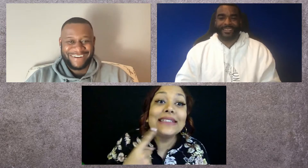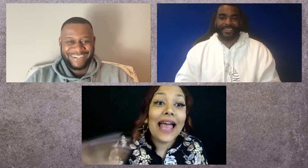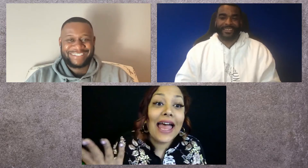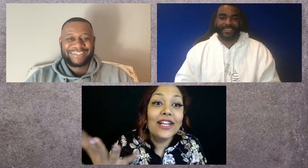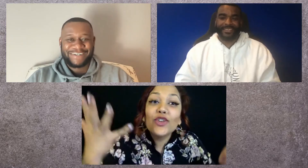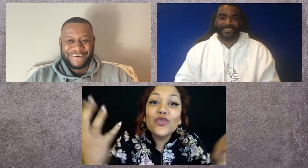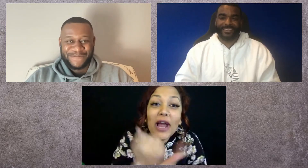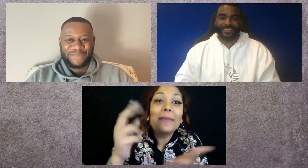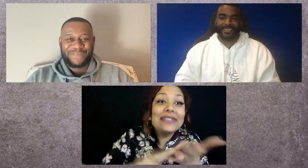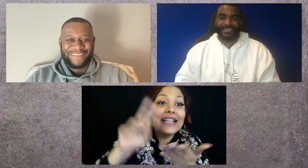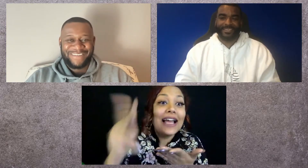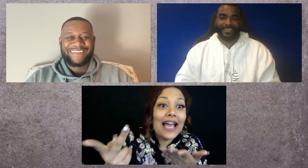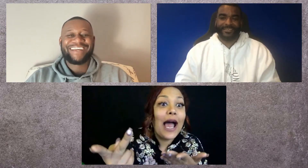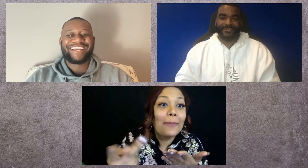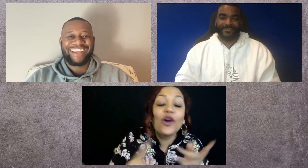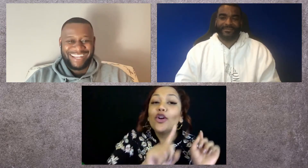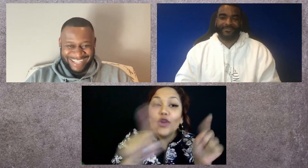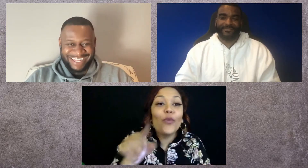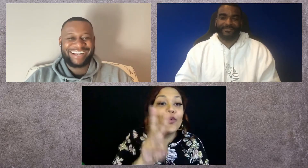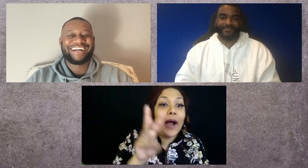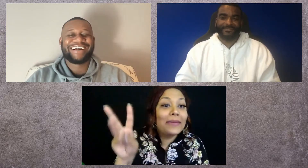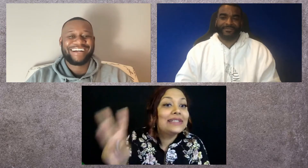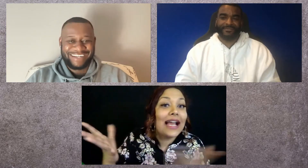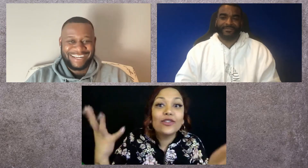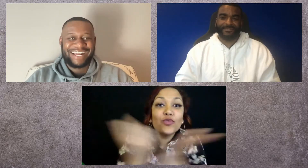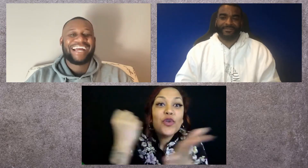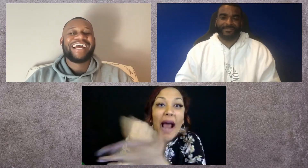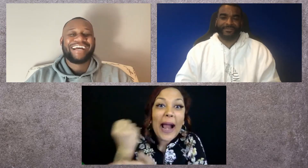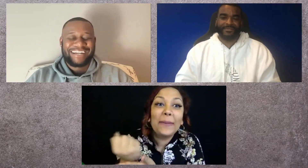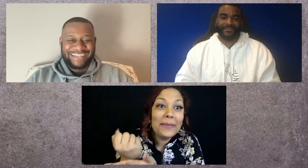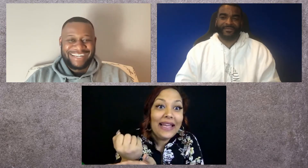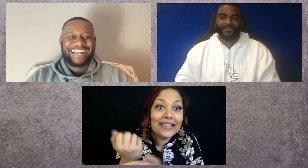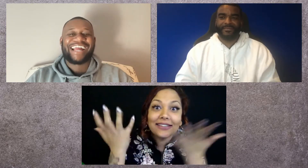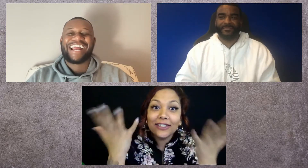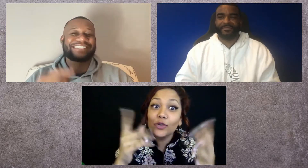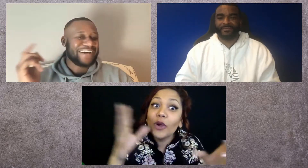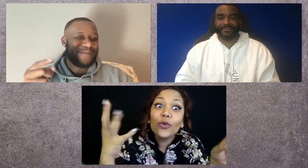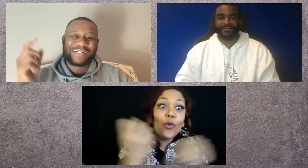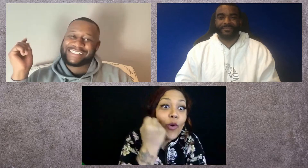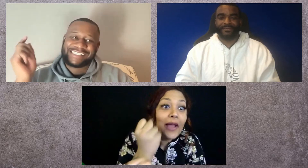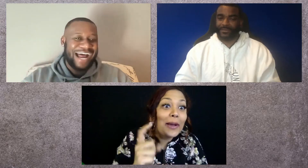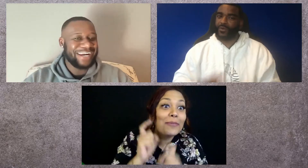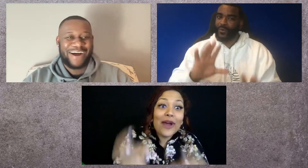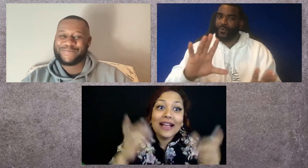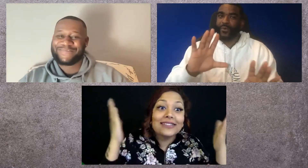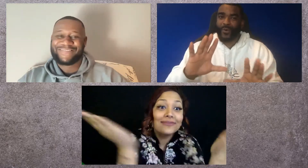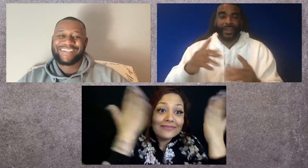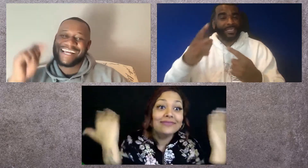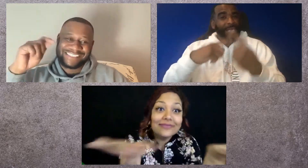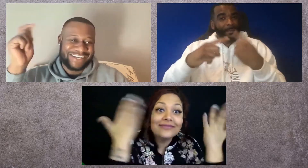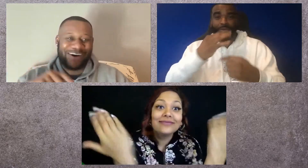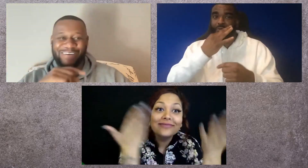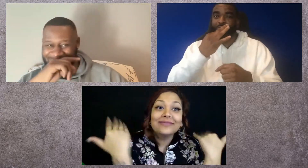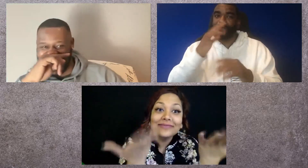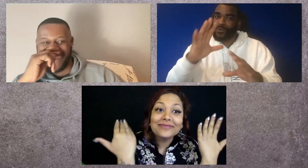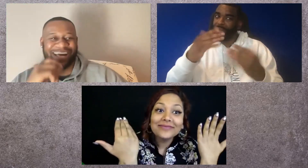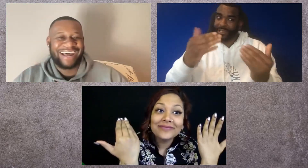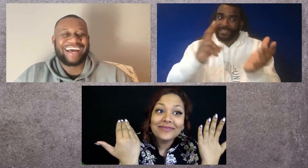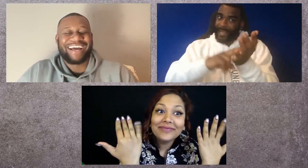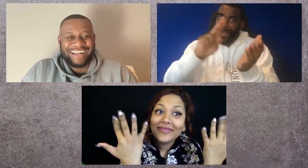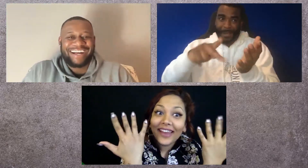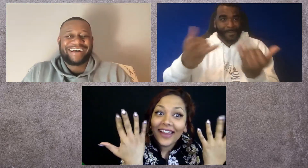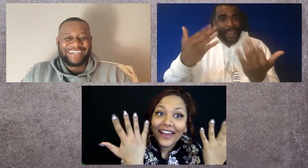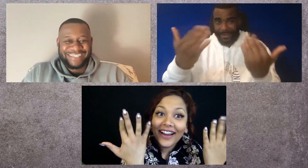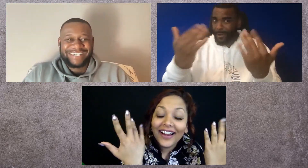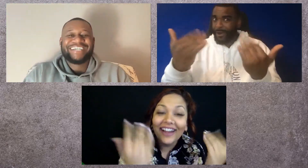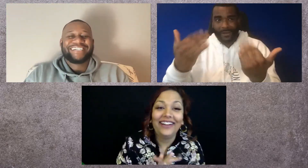Did you hear what he said? Did you hear what Tim said? You better sign up. You better go to the website and grab that opportunity. Let's go. Come on, come